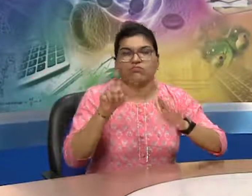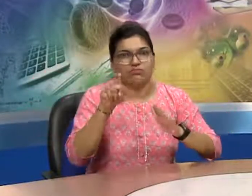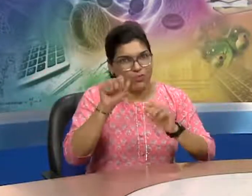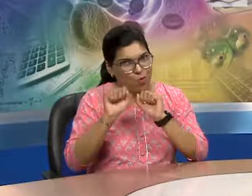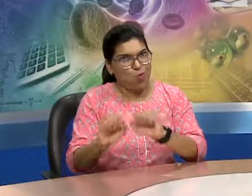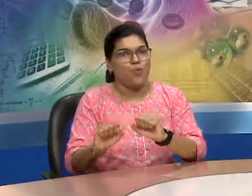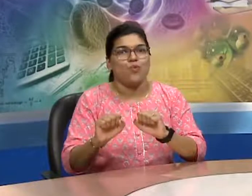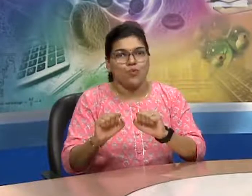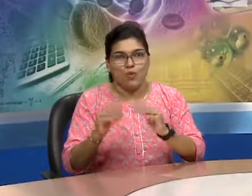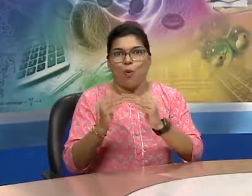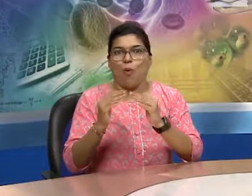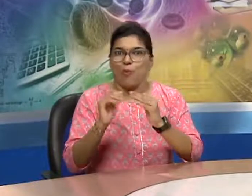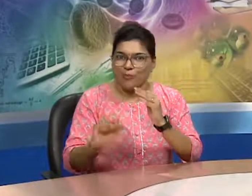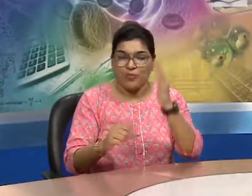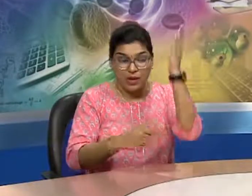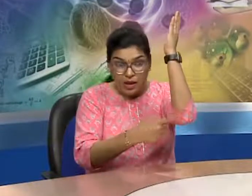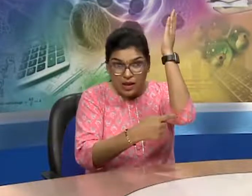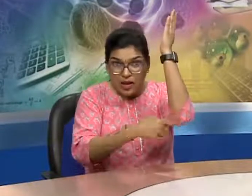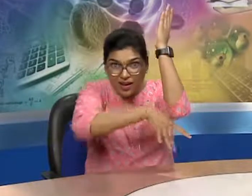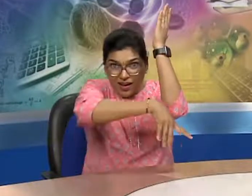was found under the ground